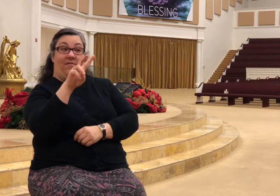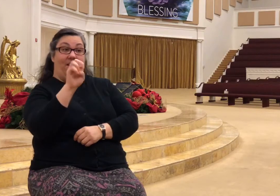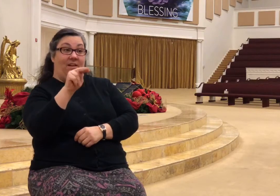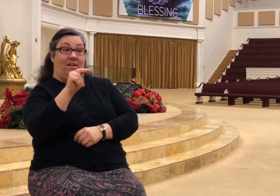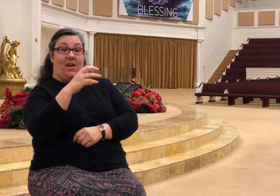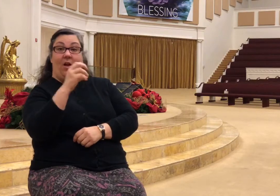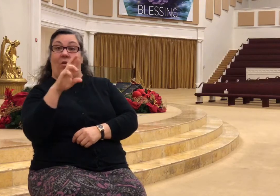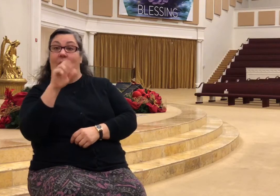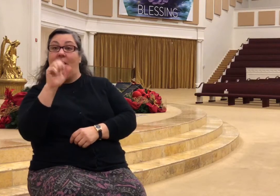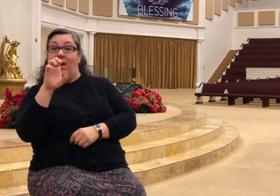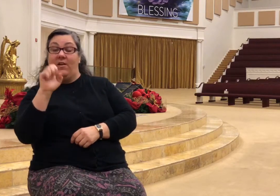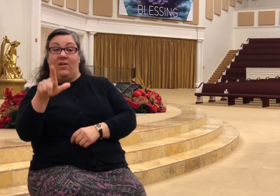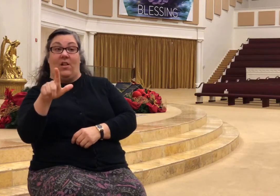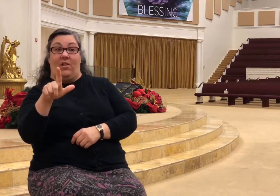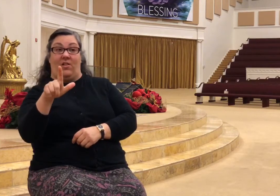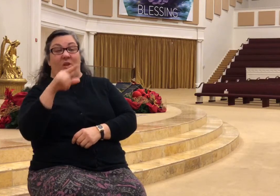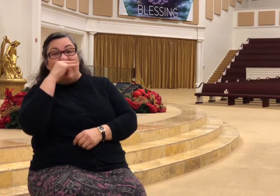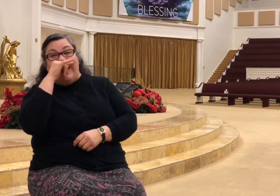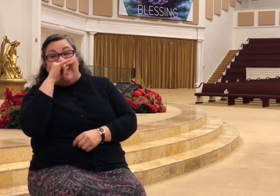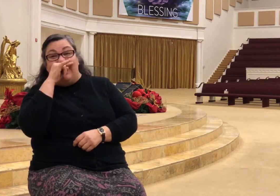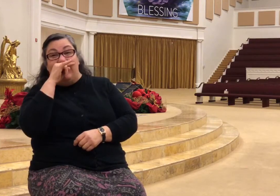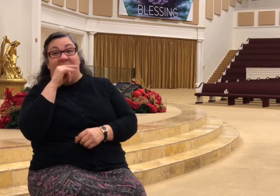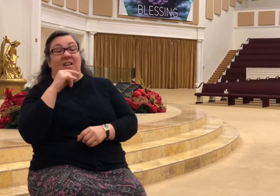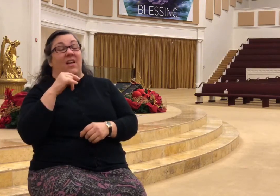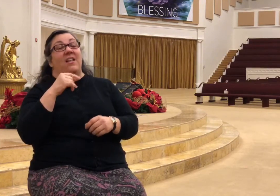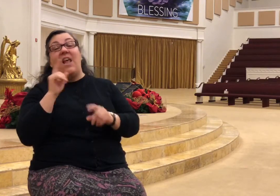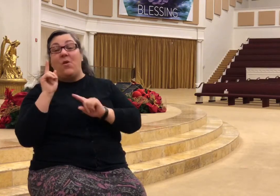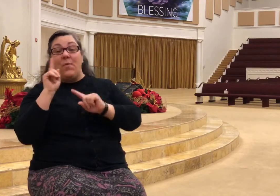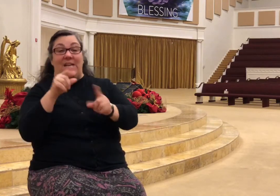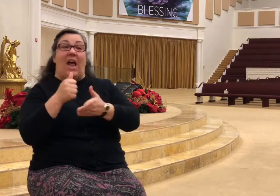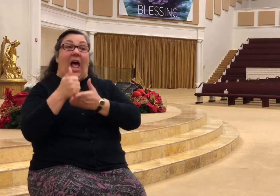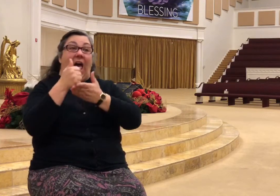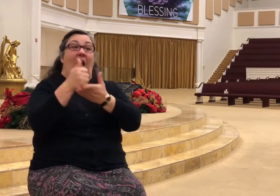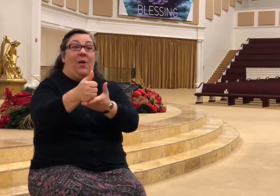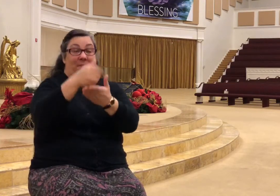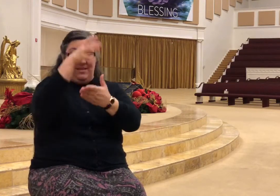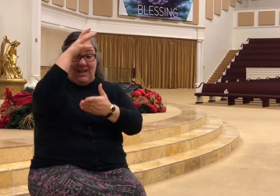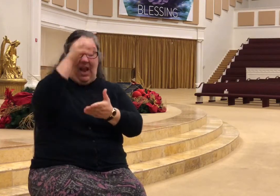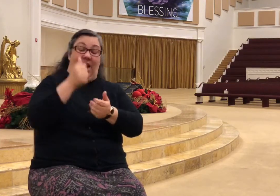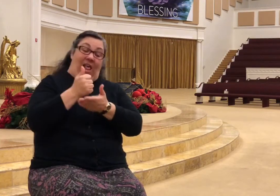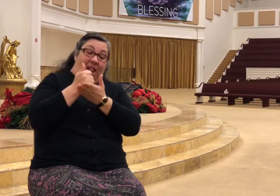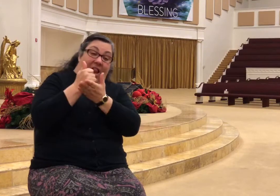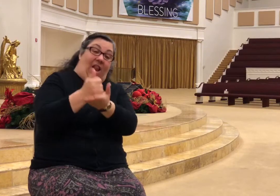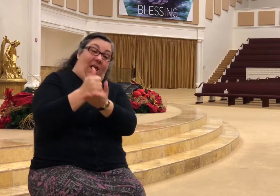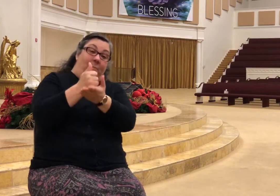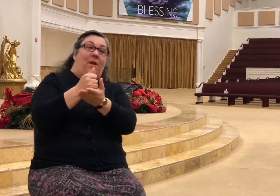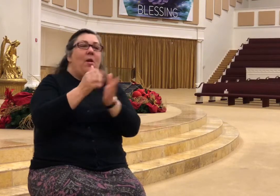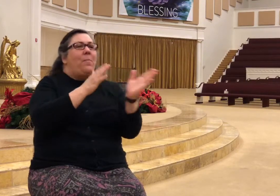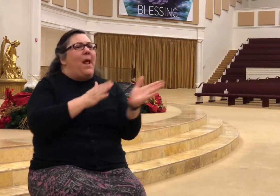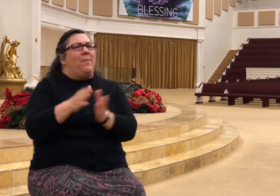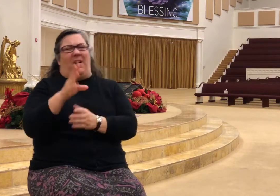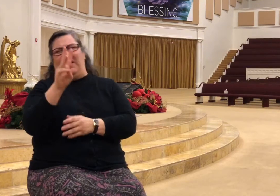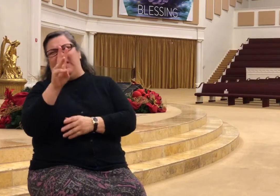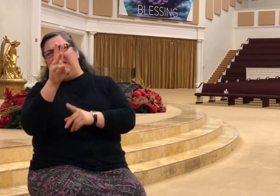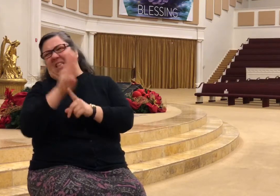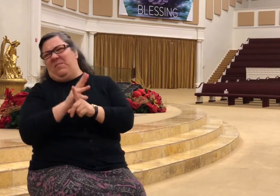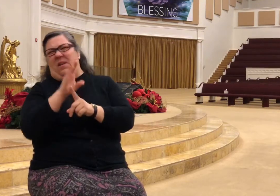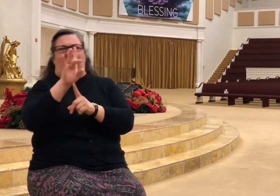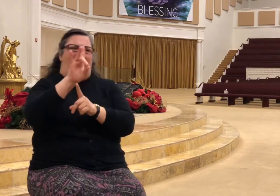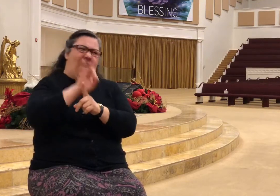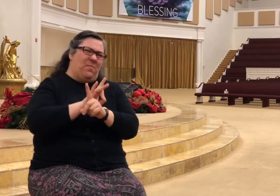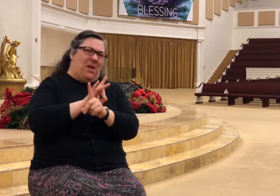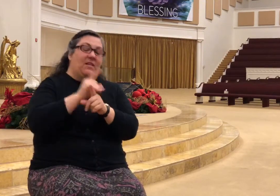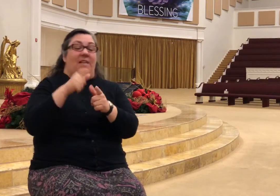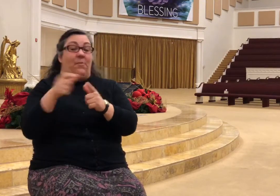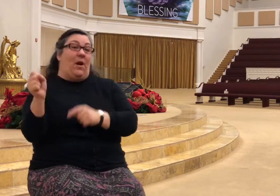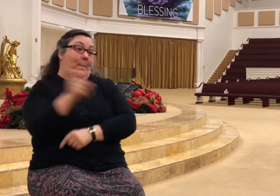and Sister Malone build the training center. And their plan was to be there for 6 to 8 months and then come home. And you know what happened? Brother Malone had a heart